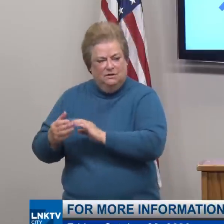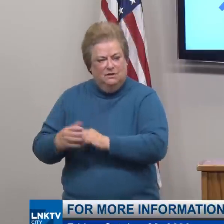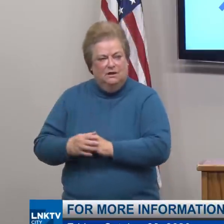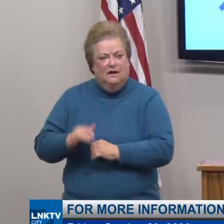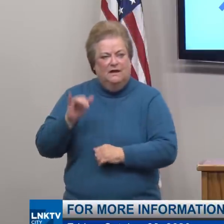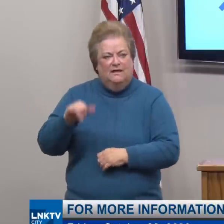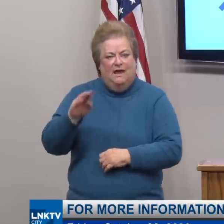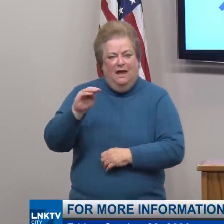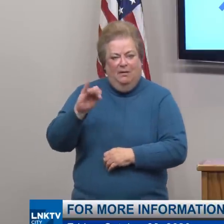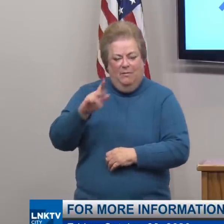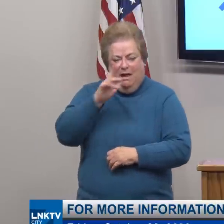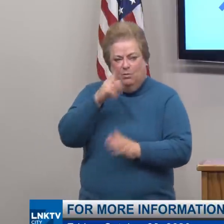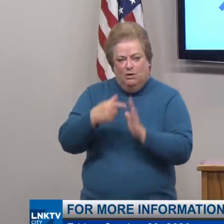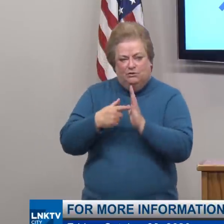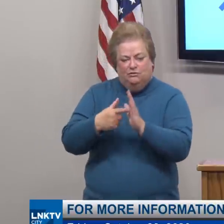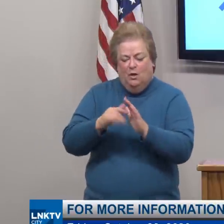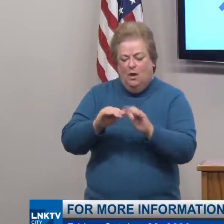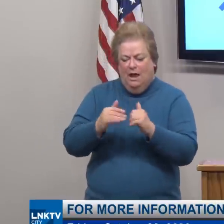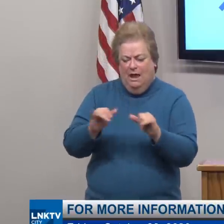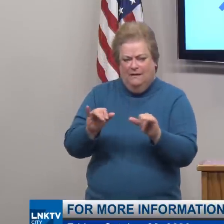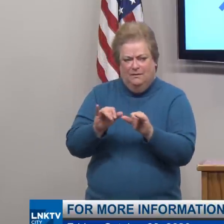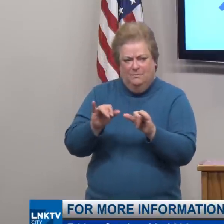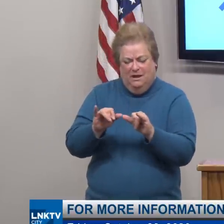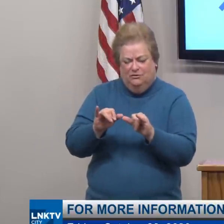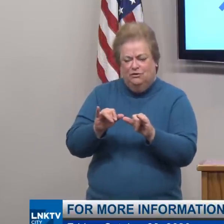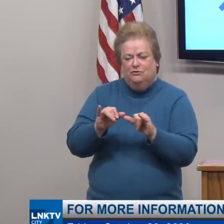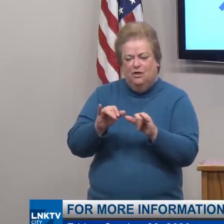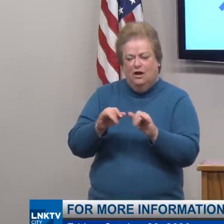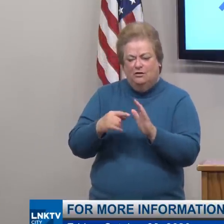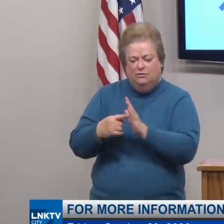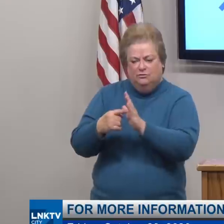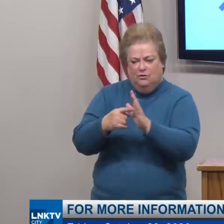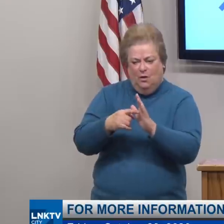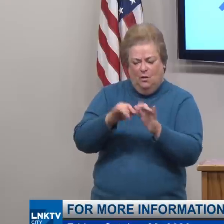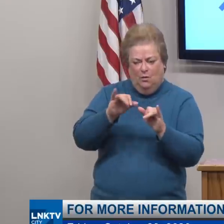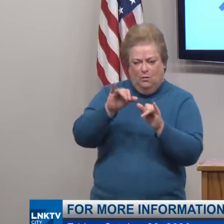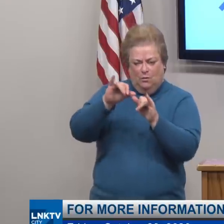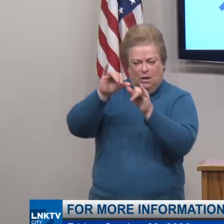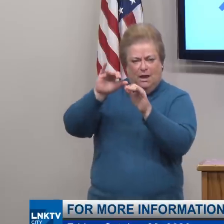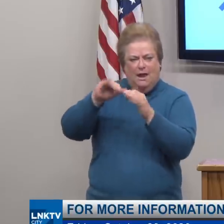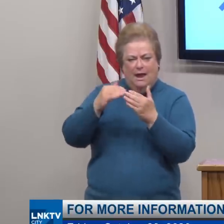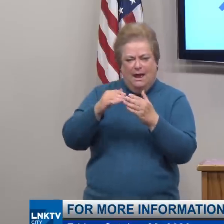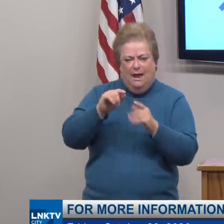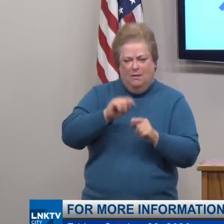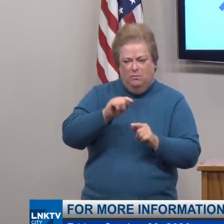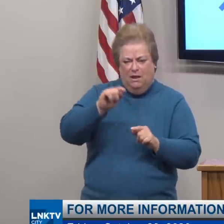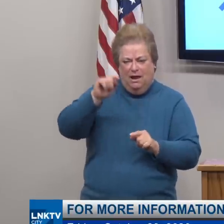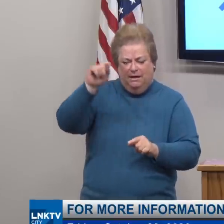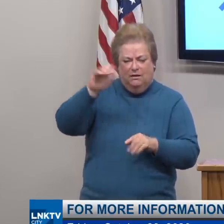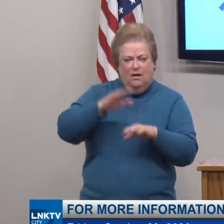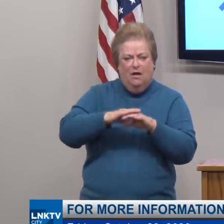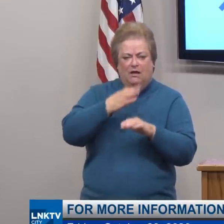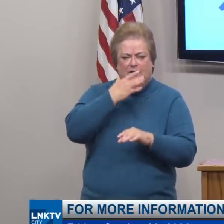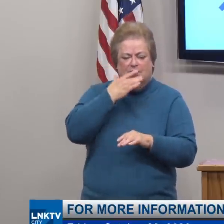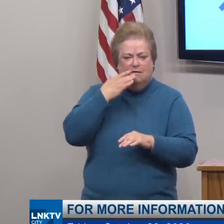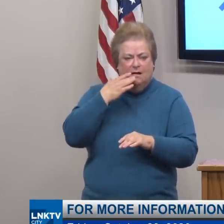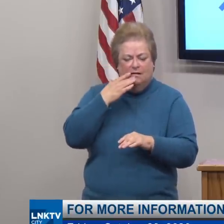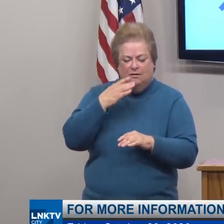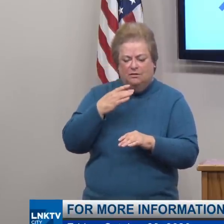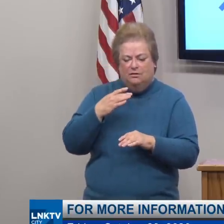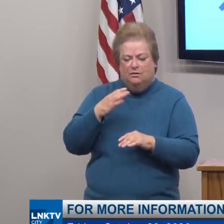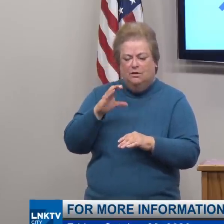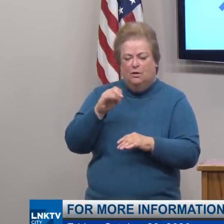map shows how the metrics associated with these primary factors are plotted on the color-coded risk